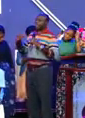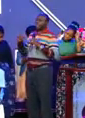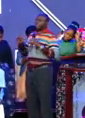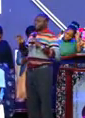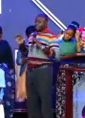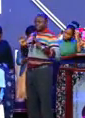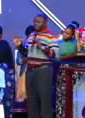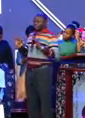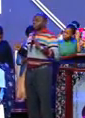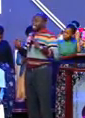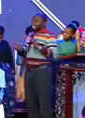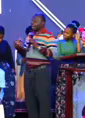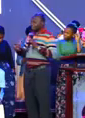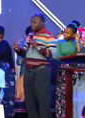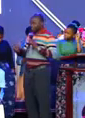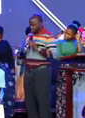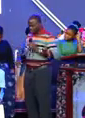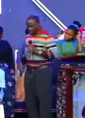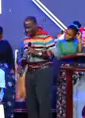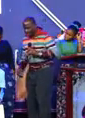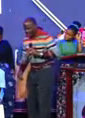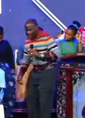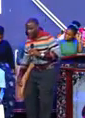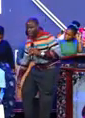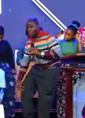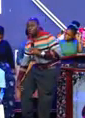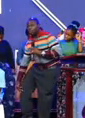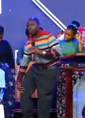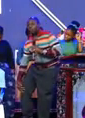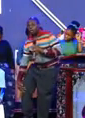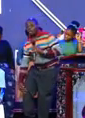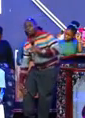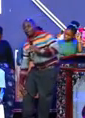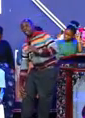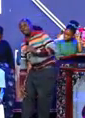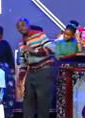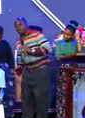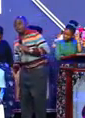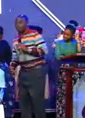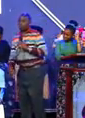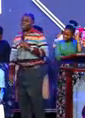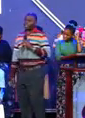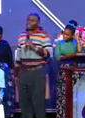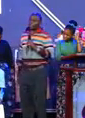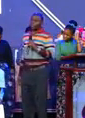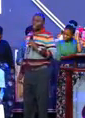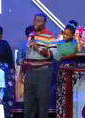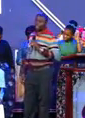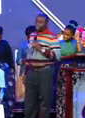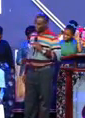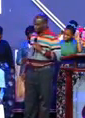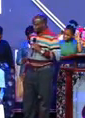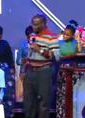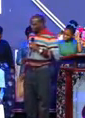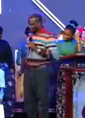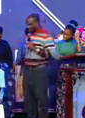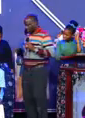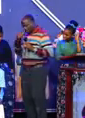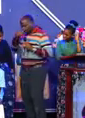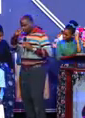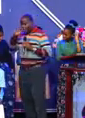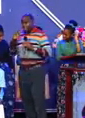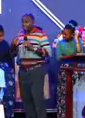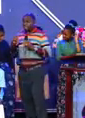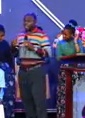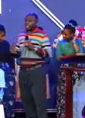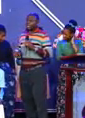kwebaka. Came in a very high gear of pain. He could not sit, he could not walk. All the time holding